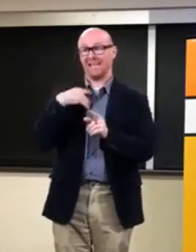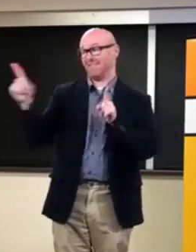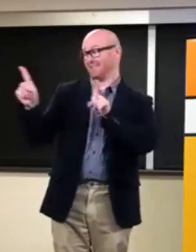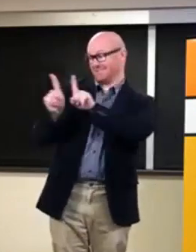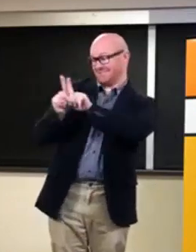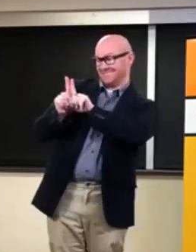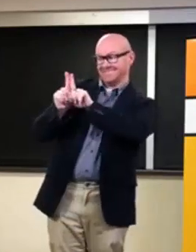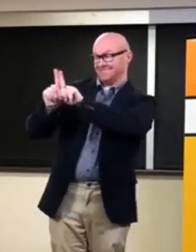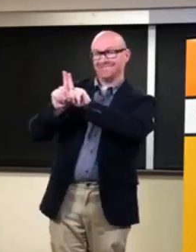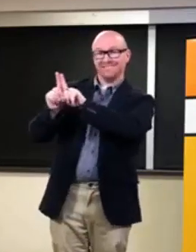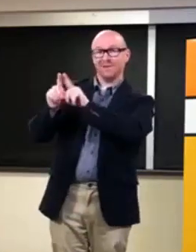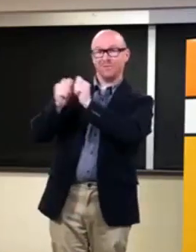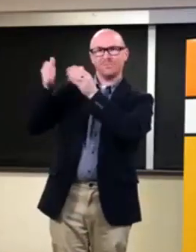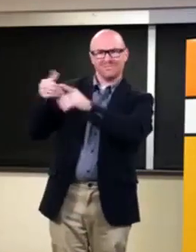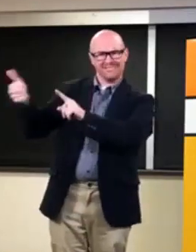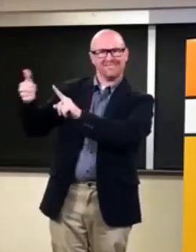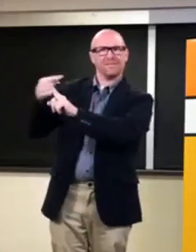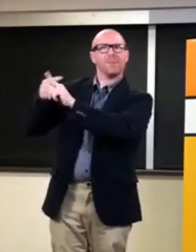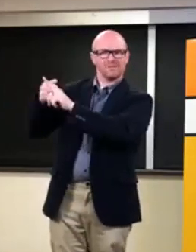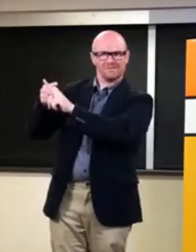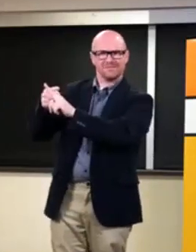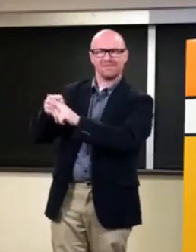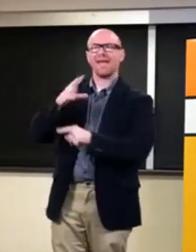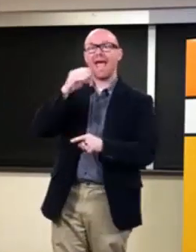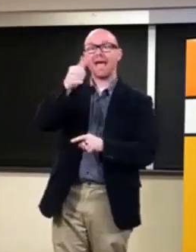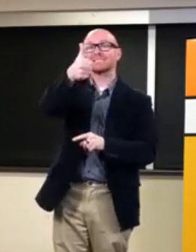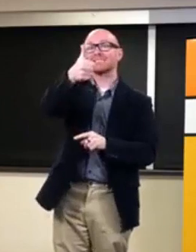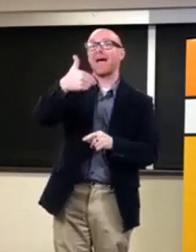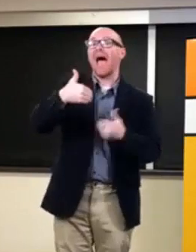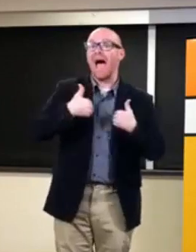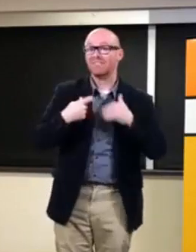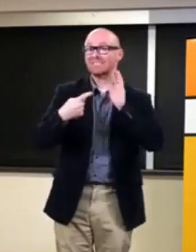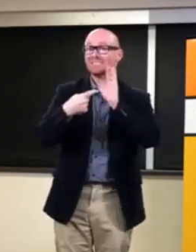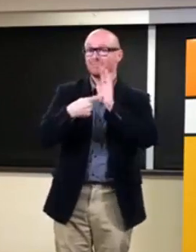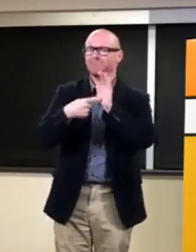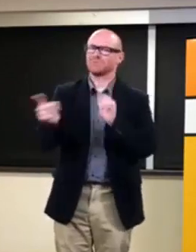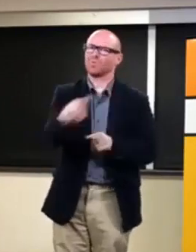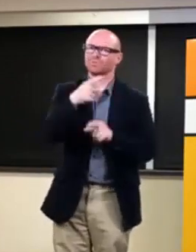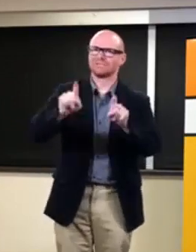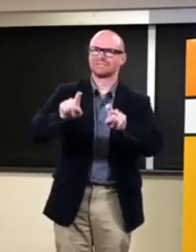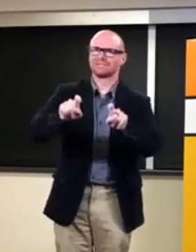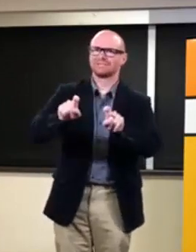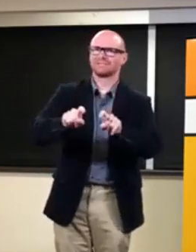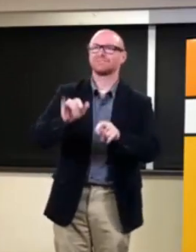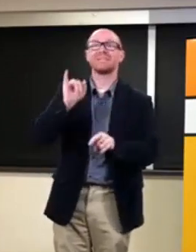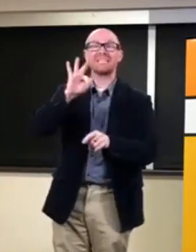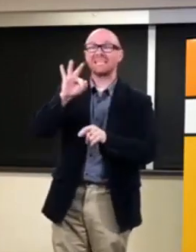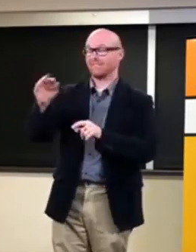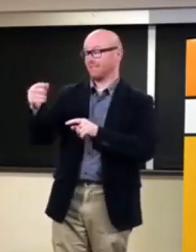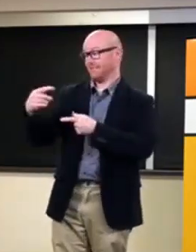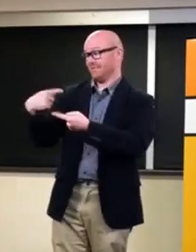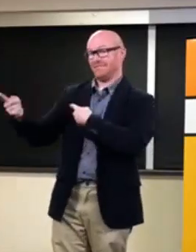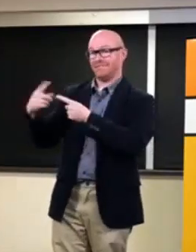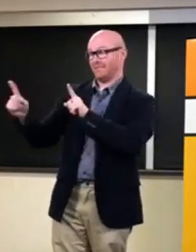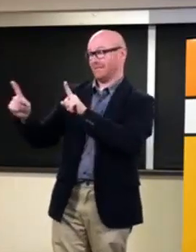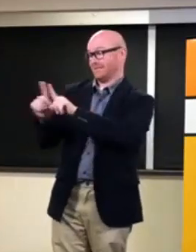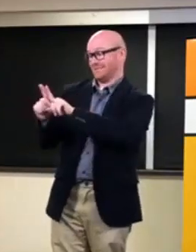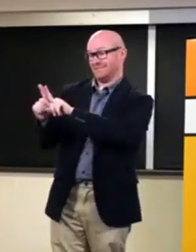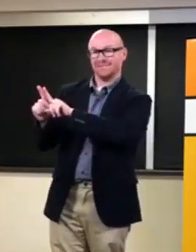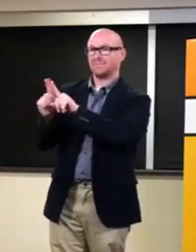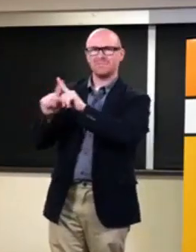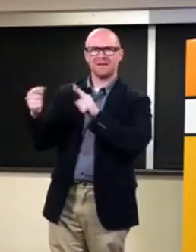with a COVID-19 individual and you have symptoms consistent with COVID-19, you should get tested. We are not recommending testing for